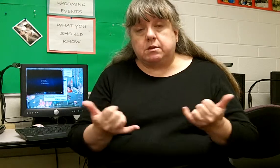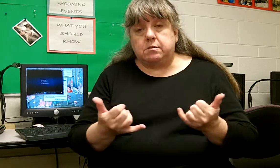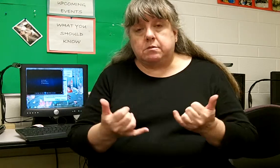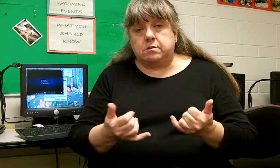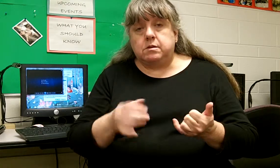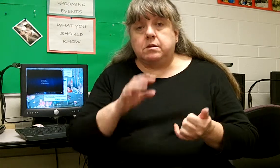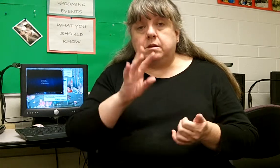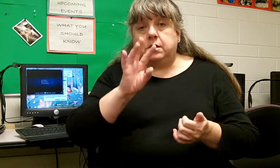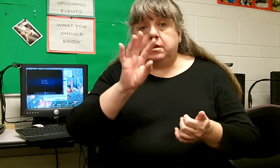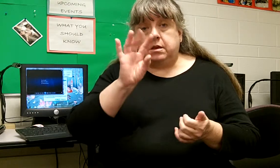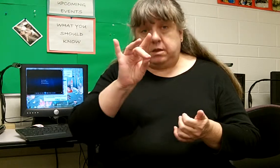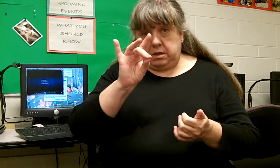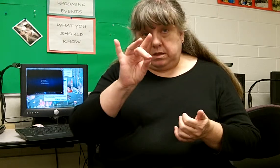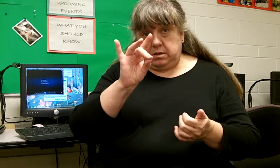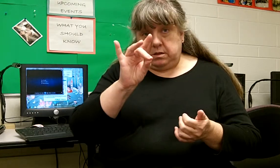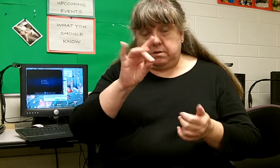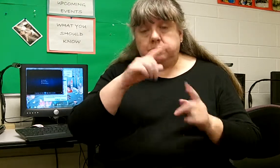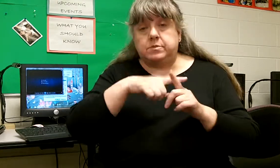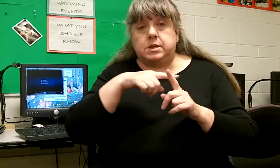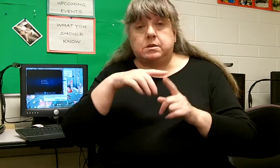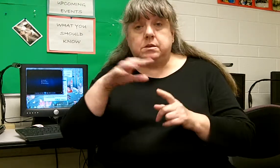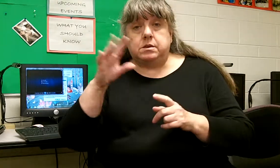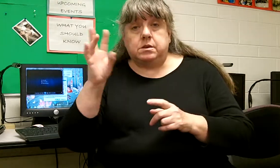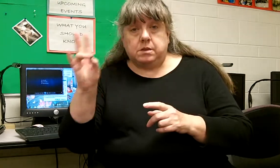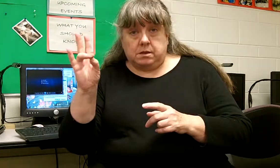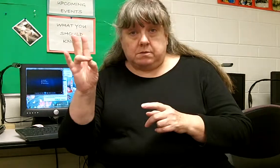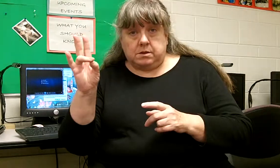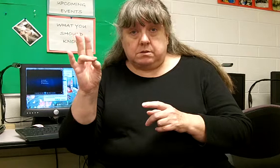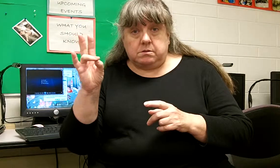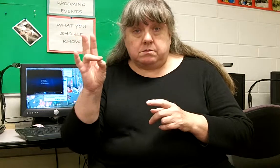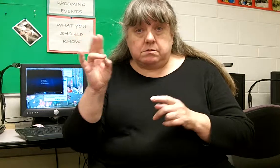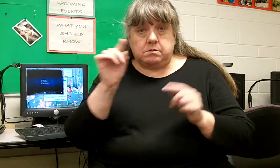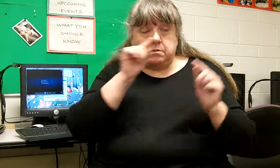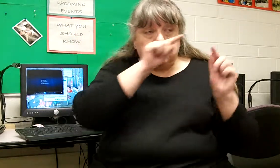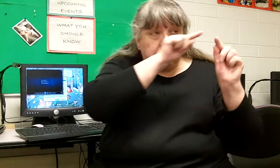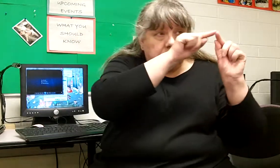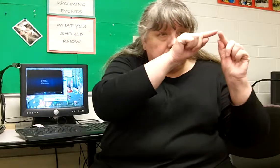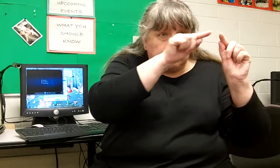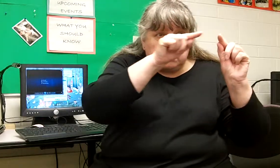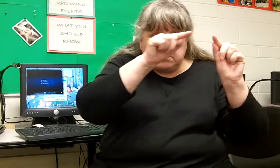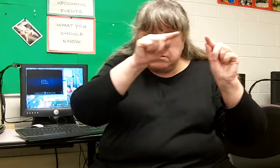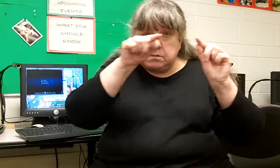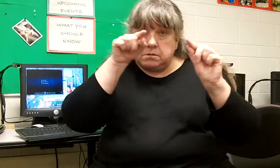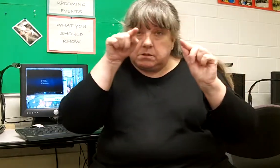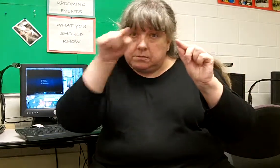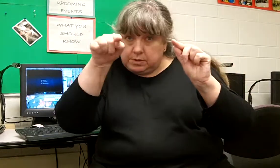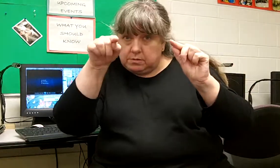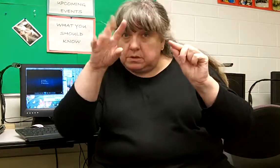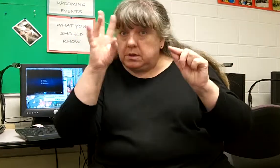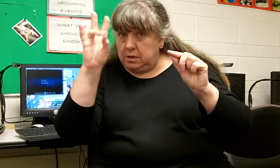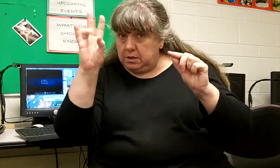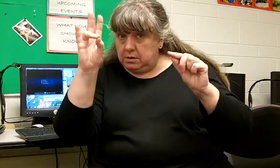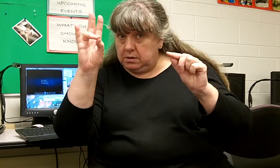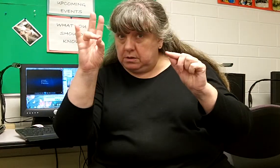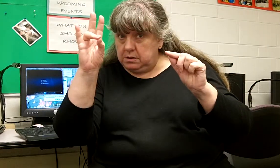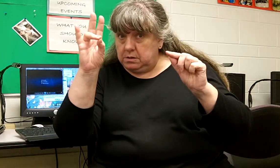Well, if you can still read this, 8 is right here. Right? We're going to add 7 to it. 1,